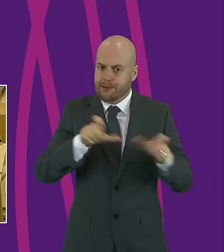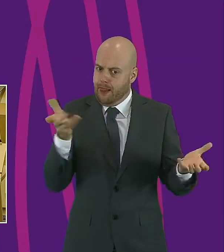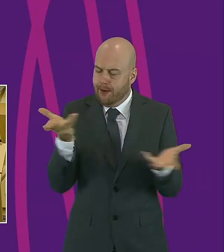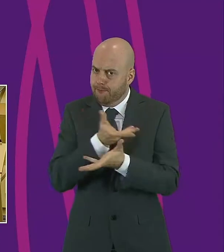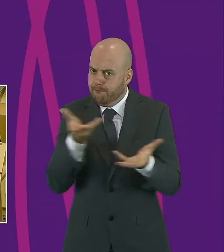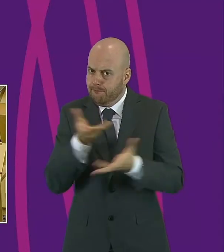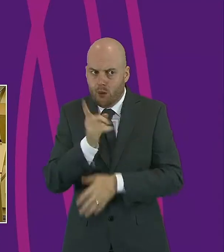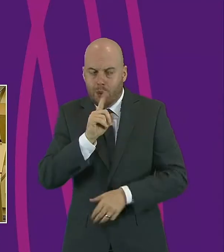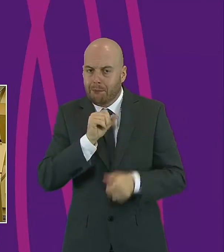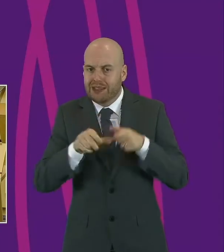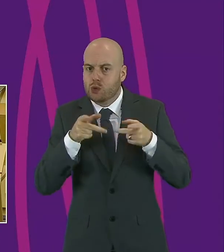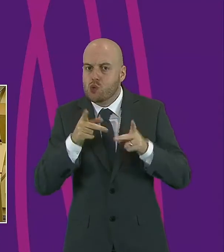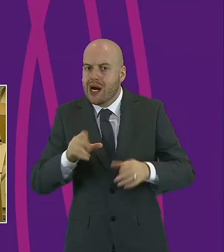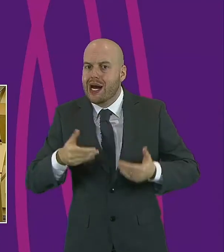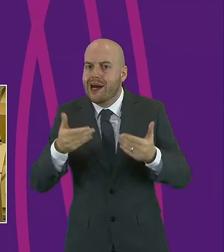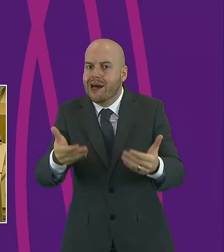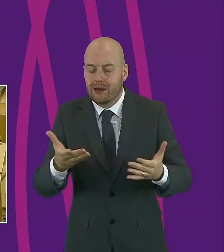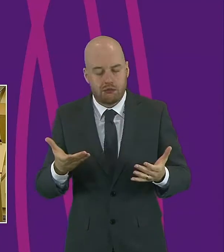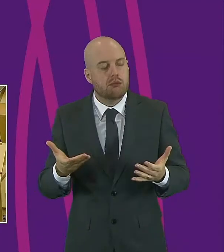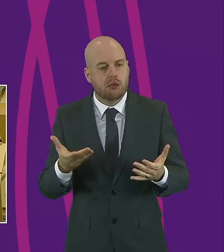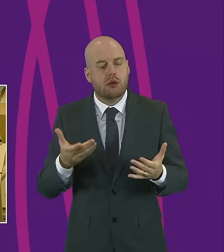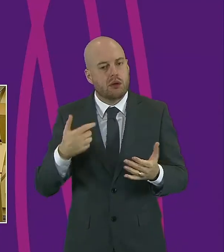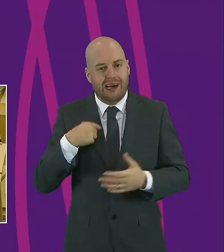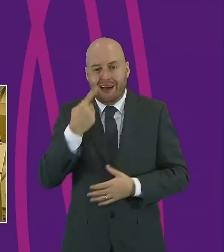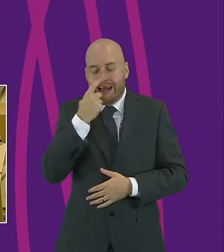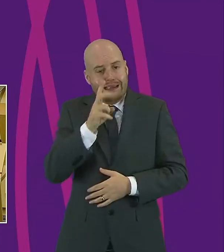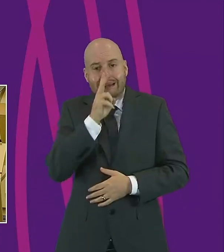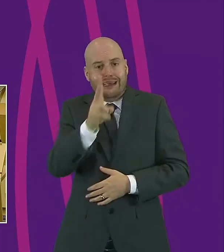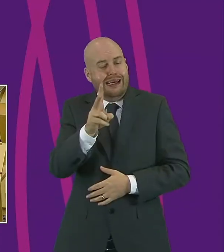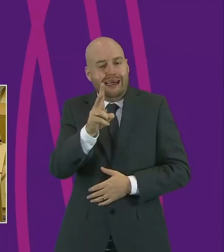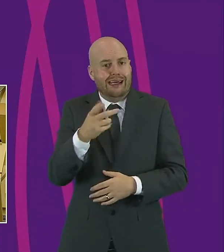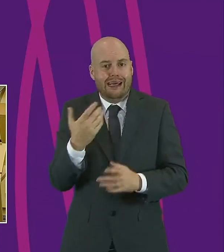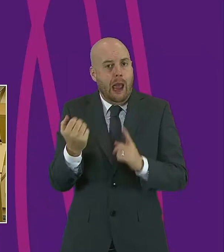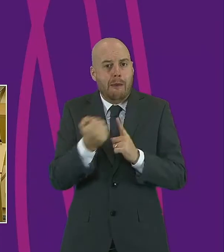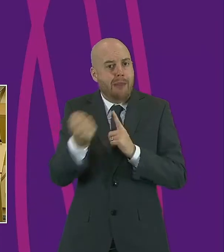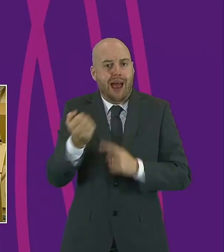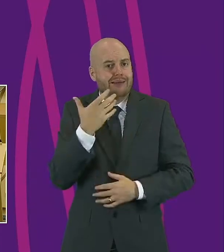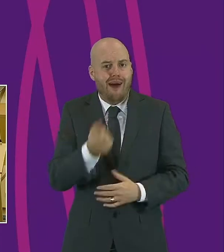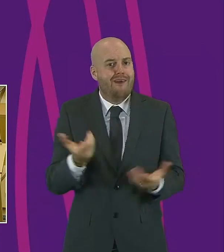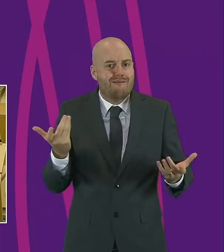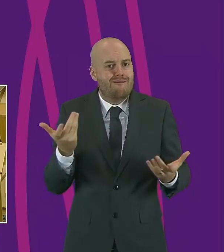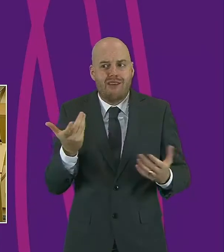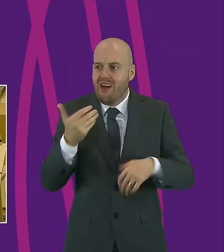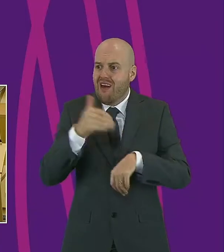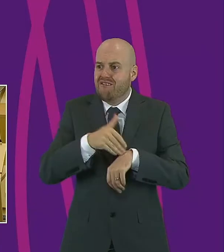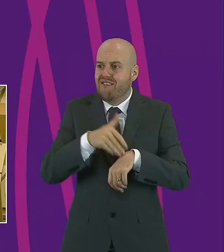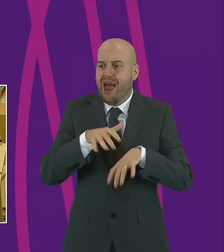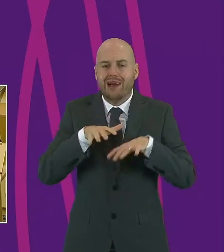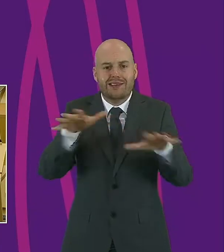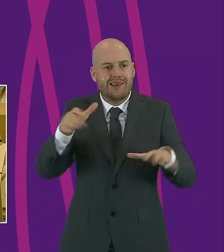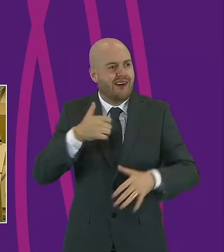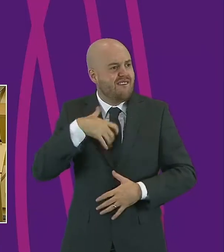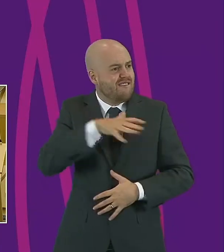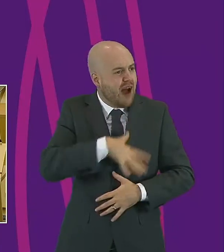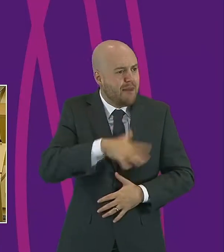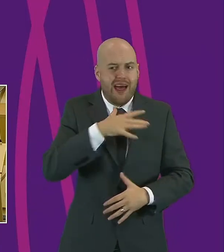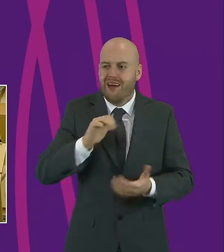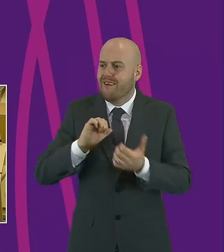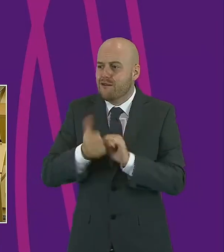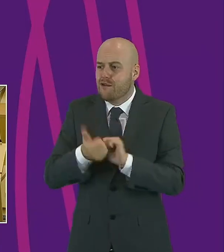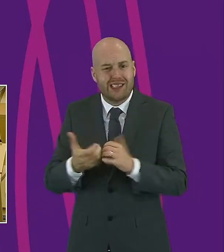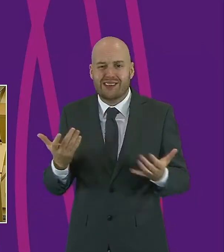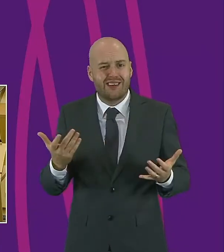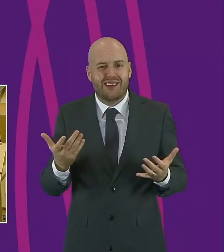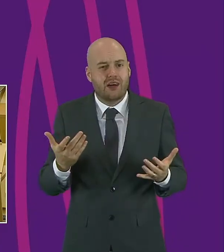own constituents, just as all of us see the impact in that way, as well as seeing the impact in our own families and friends. There is no part of life or society that